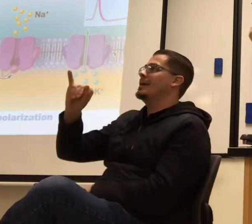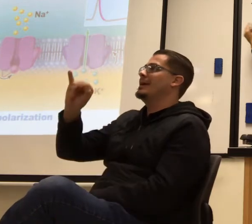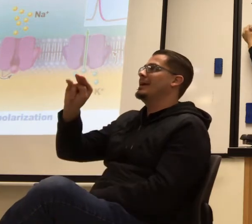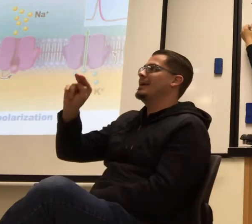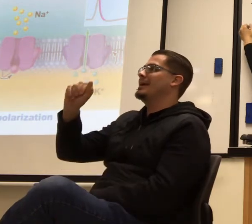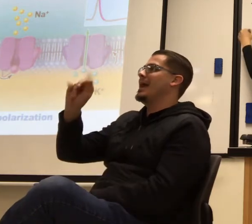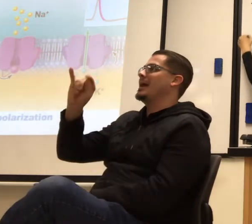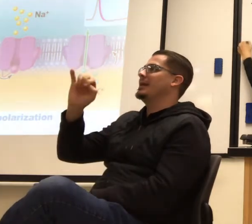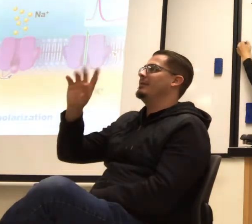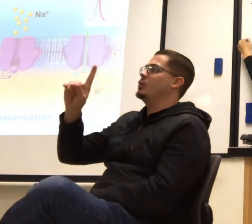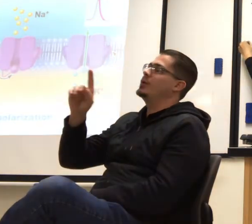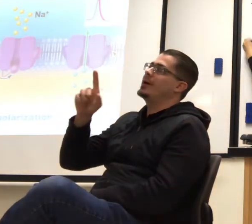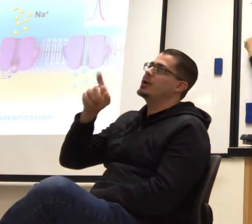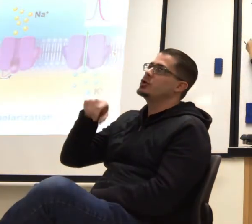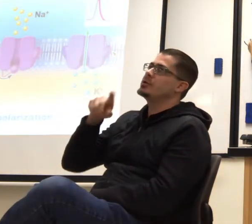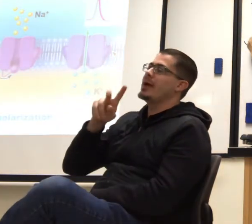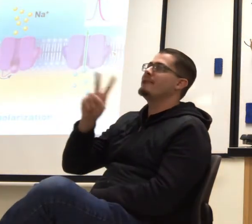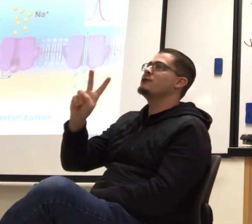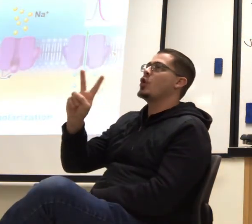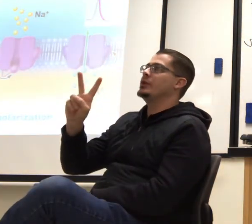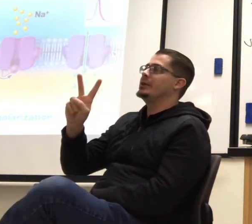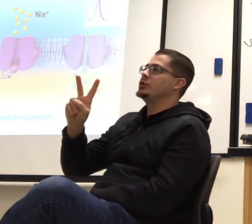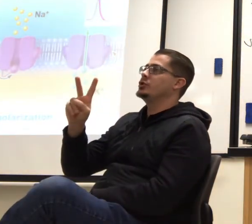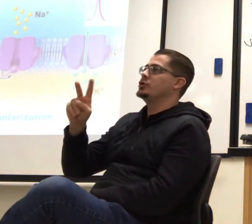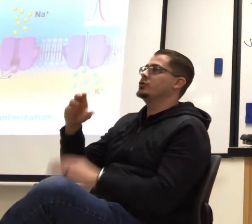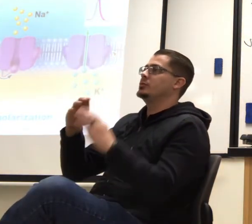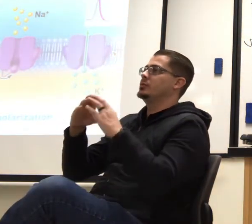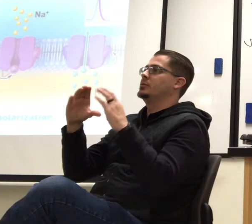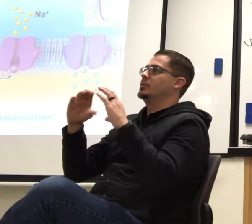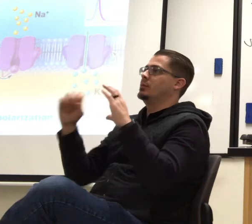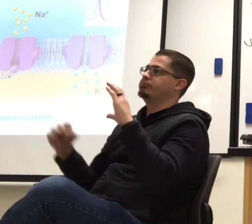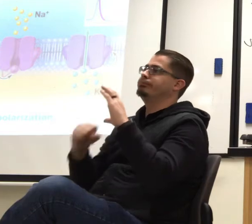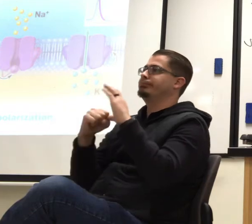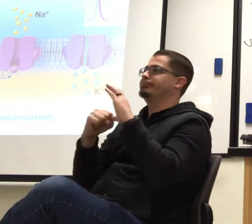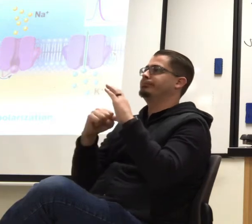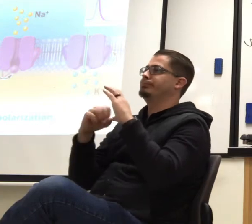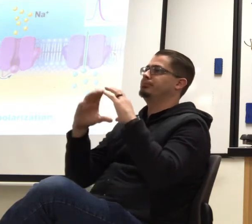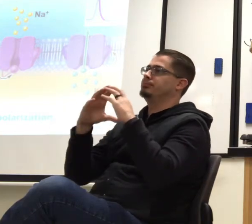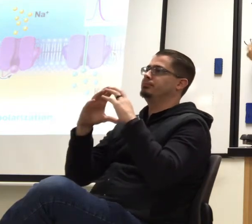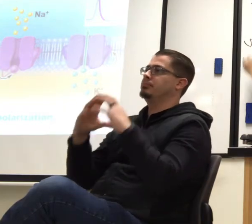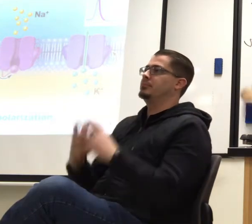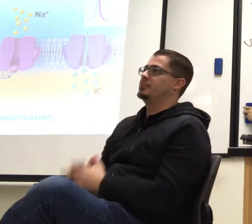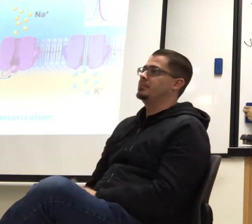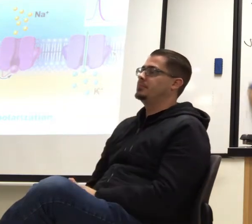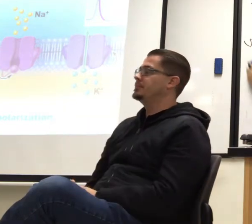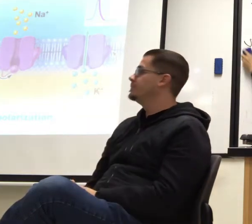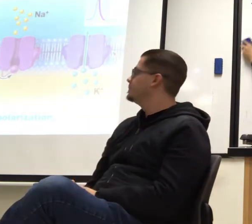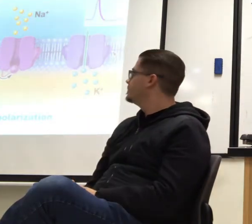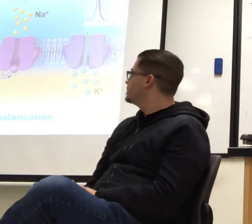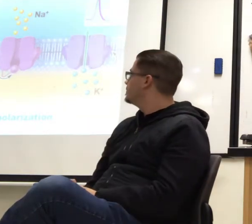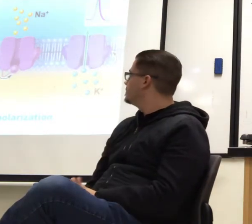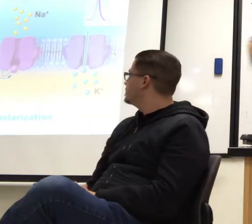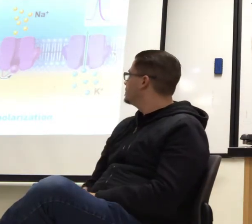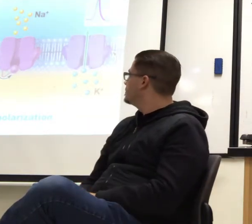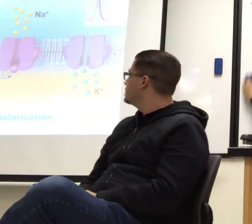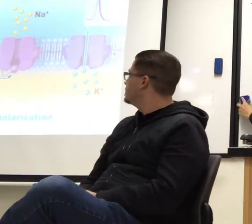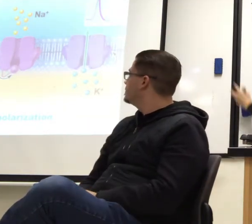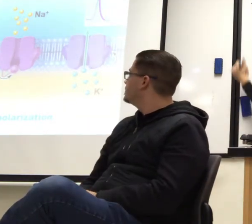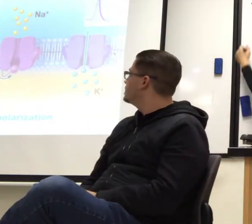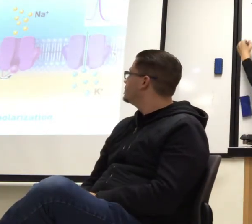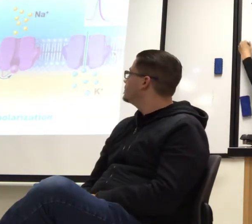Well, I should say the voltage-gated ones. Voltage-gated.